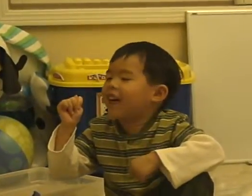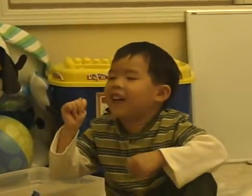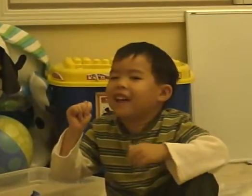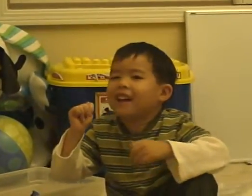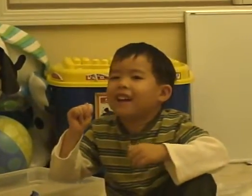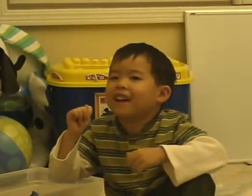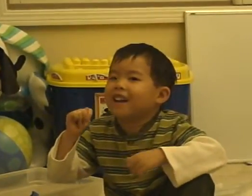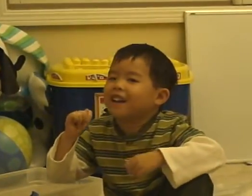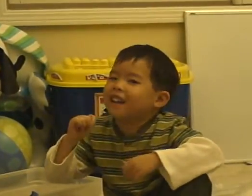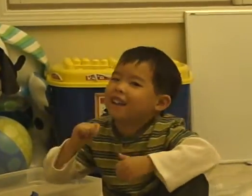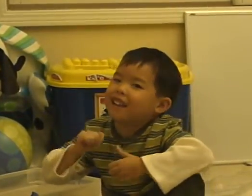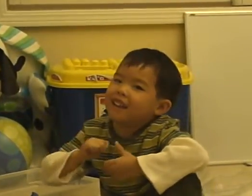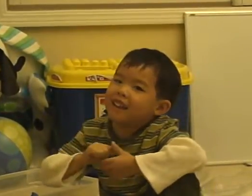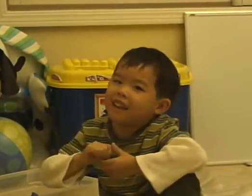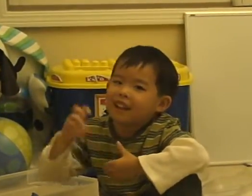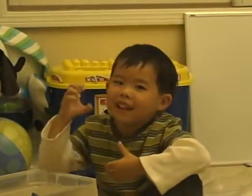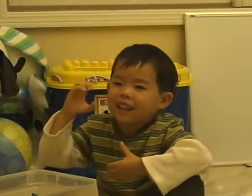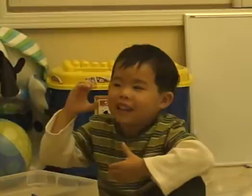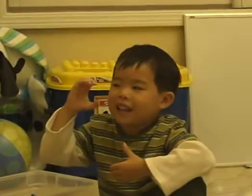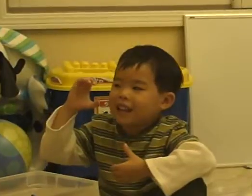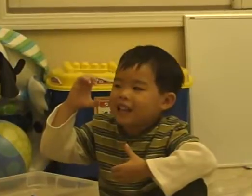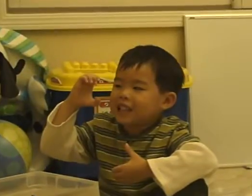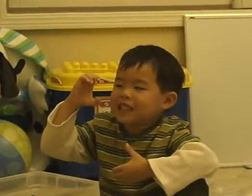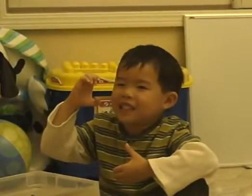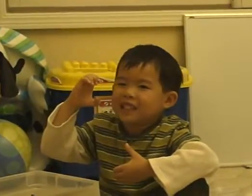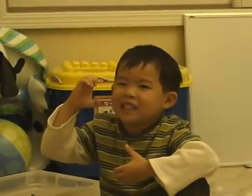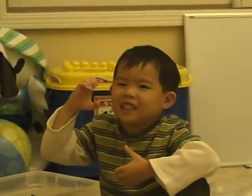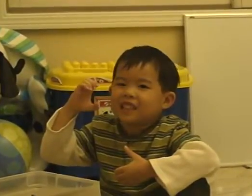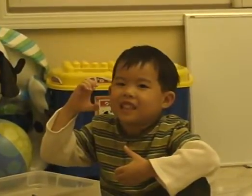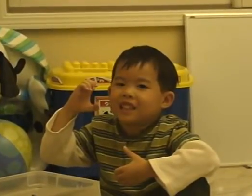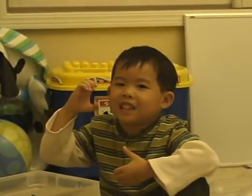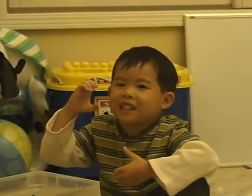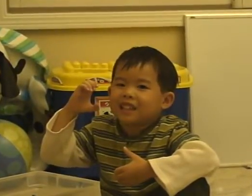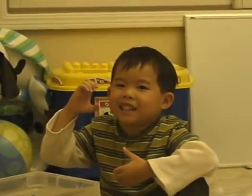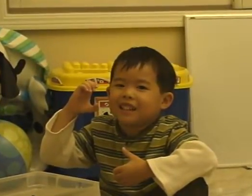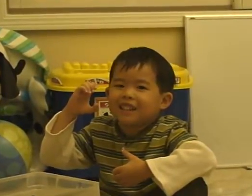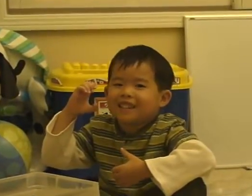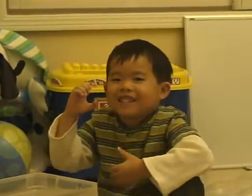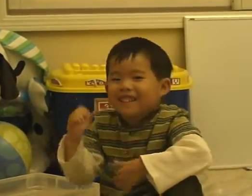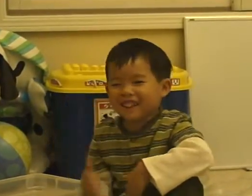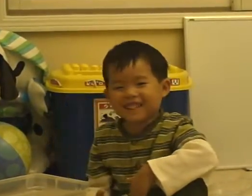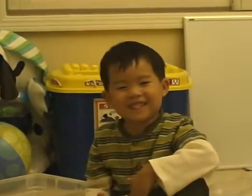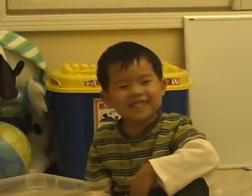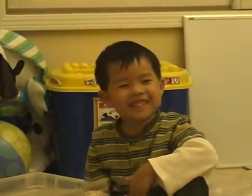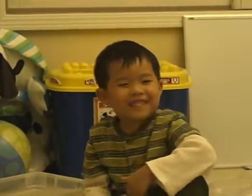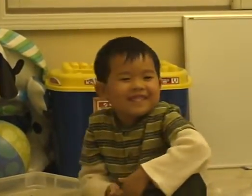C. D. I don't know.